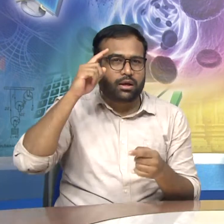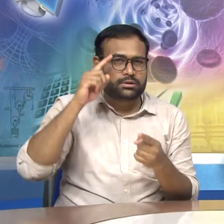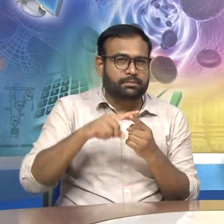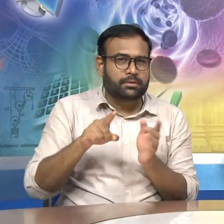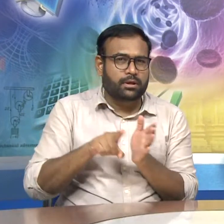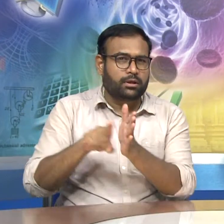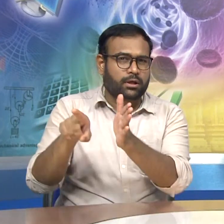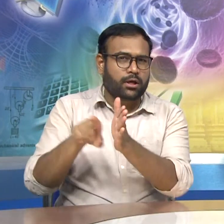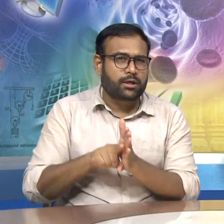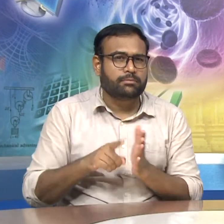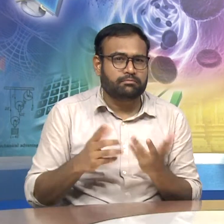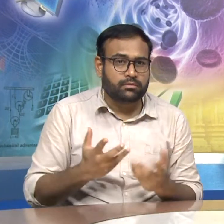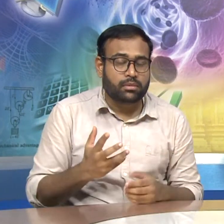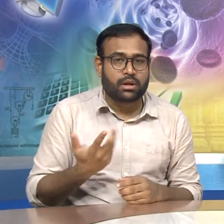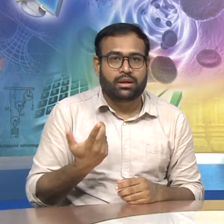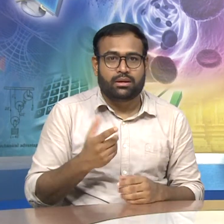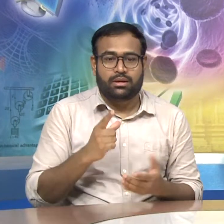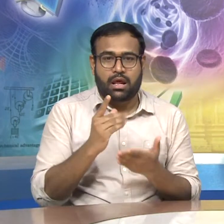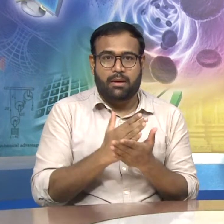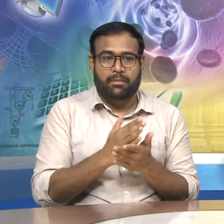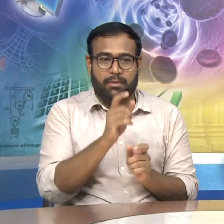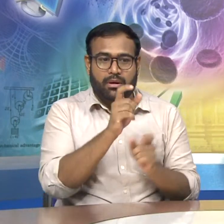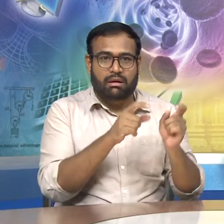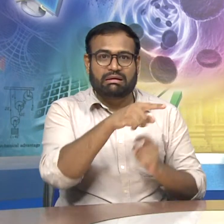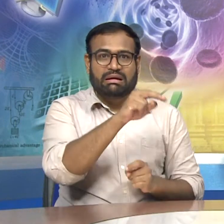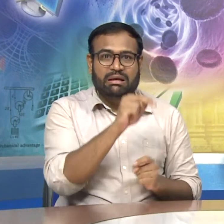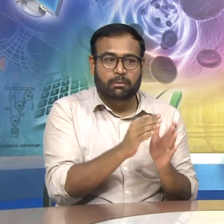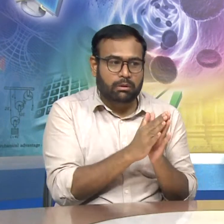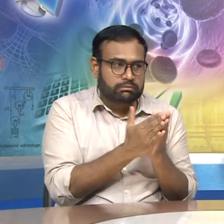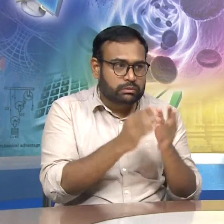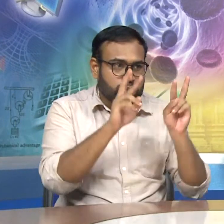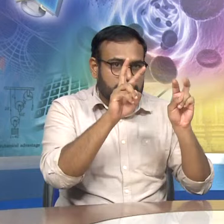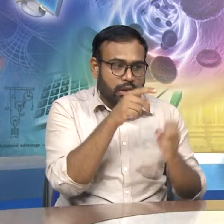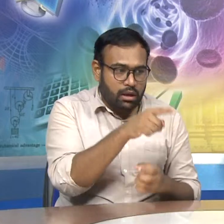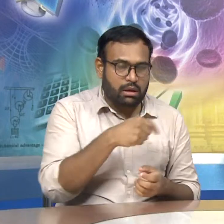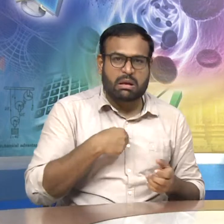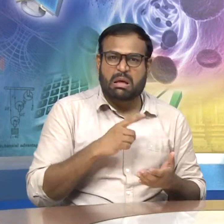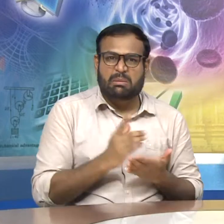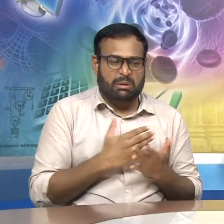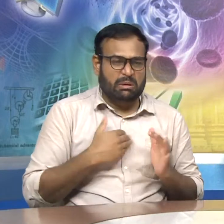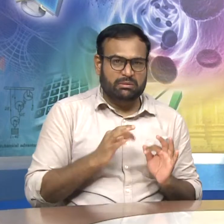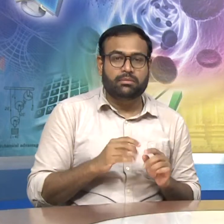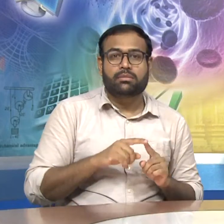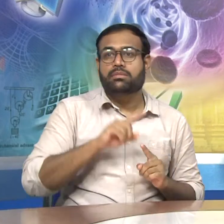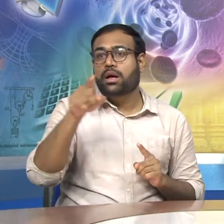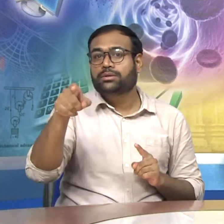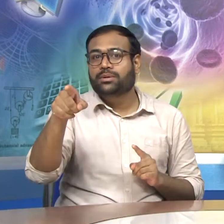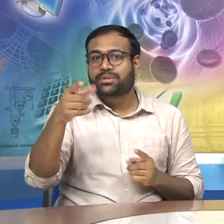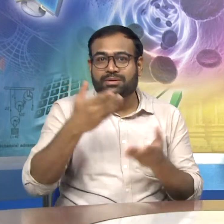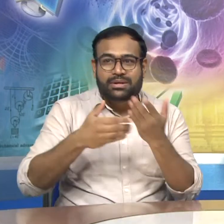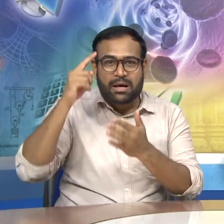Under this agreement, the required document is then borrowed from other library